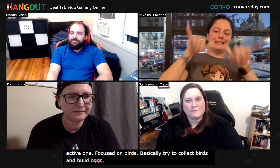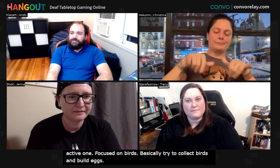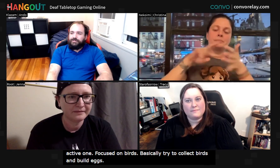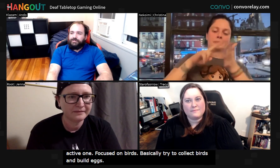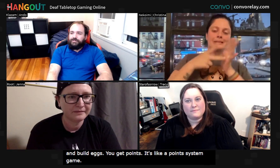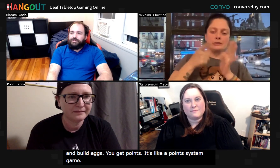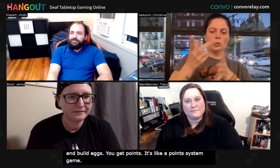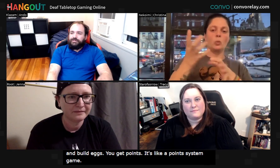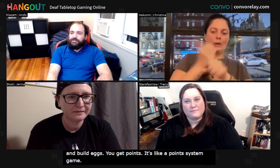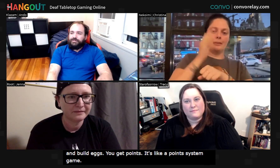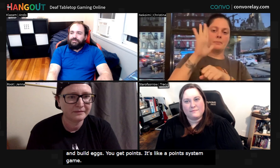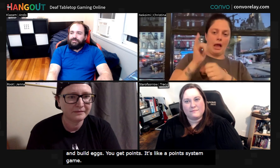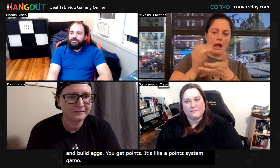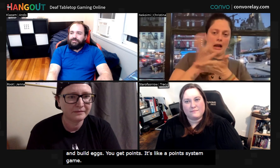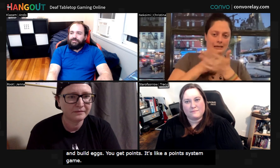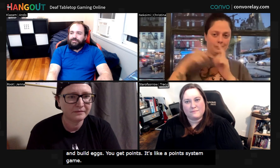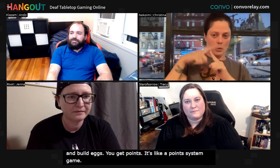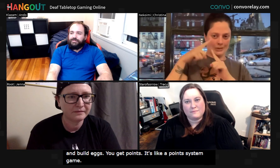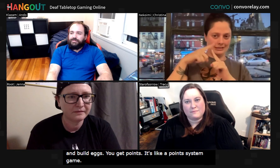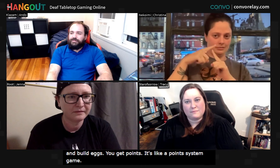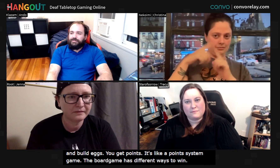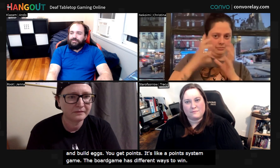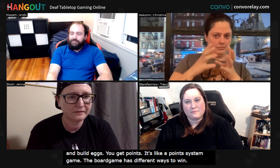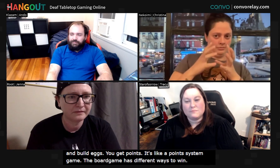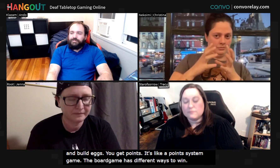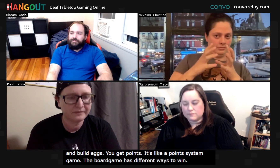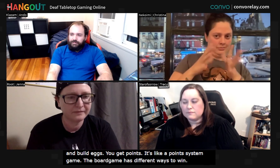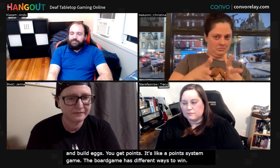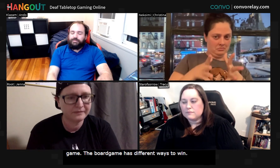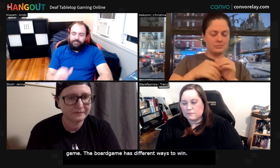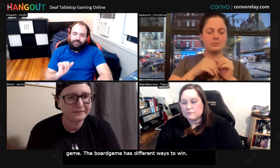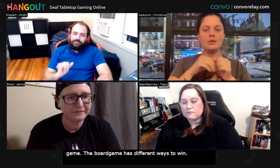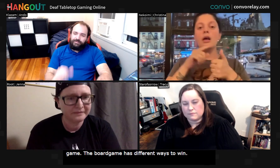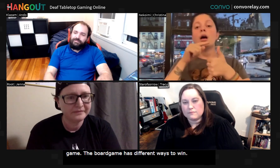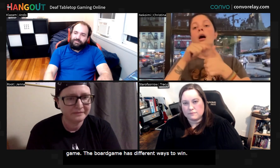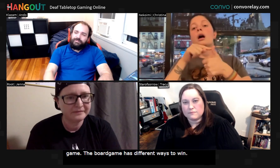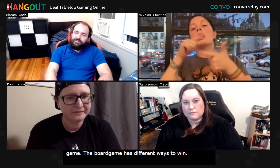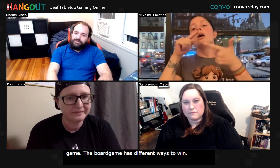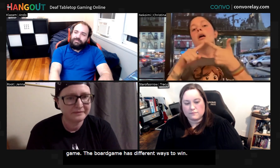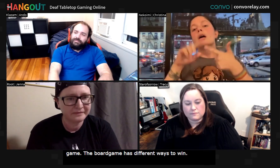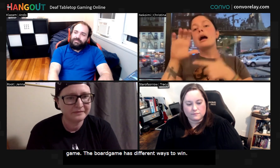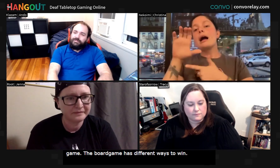Now, this one is a point system, so you win by collecting points.